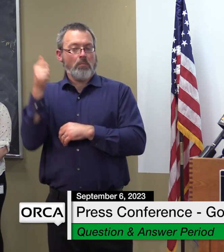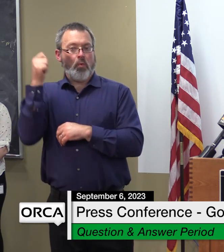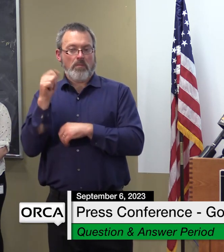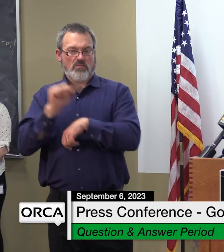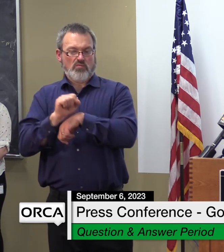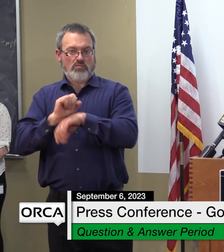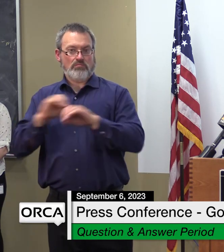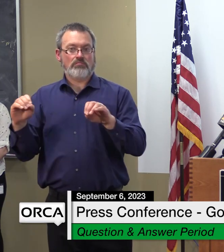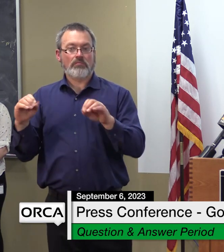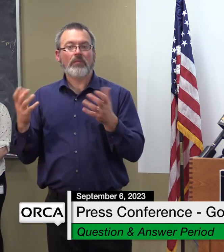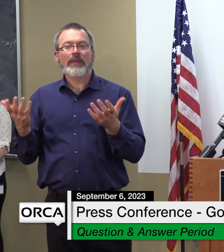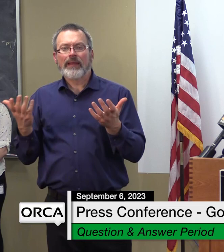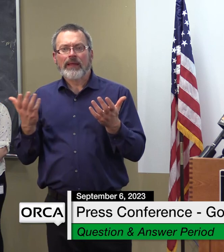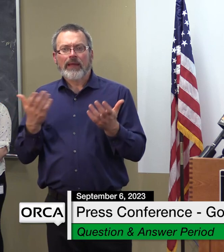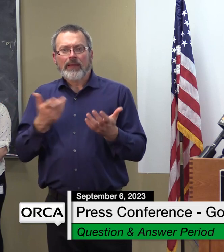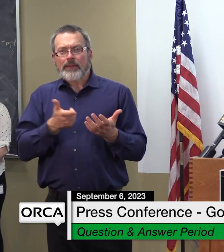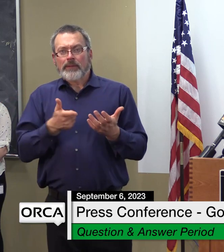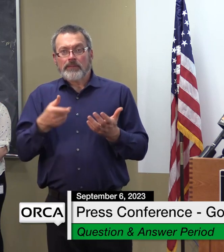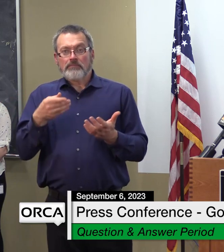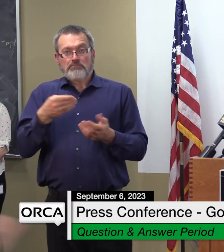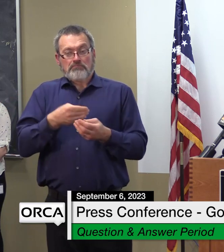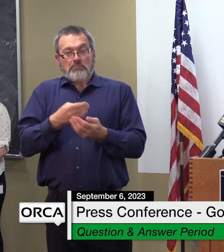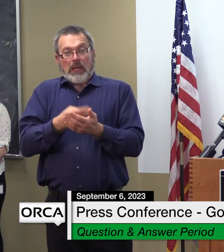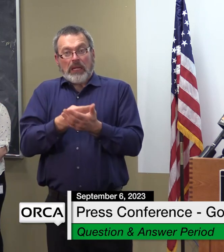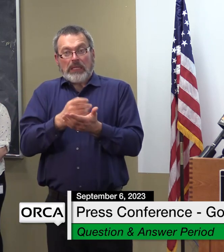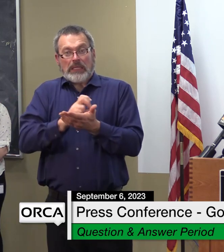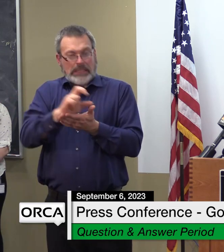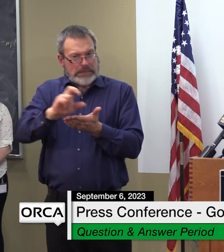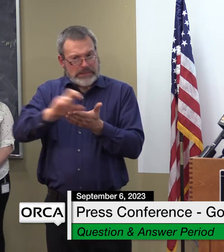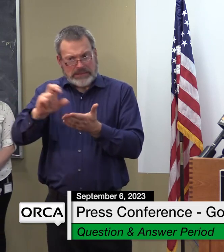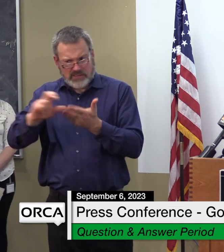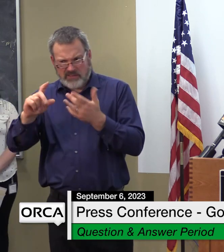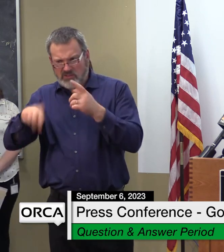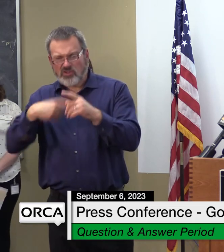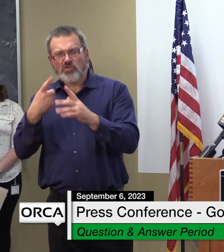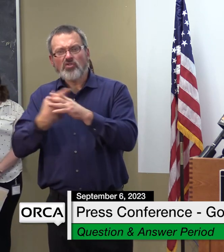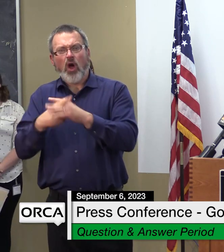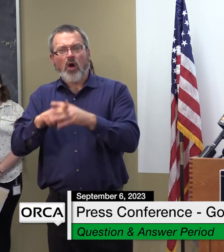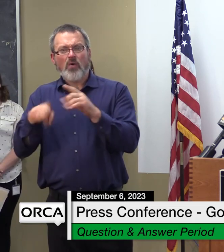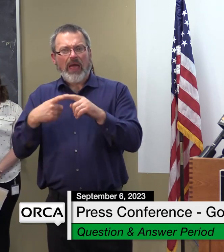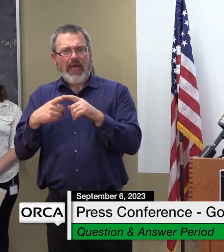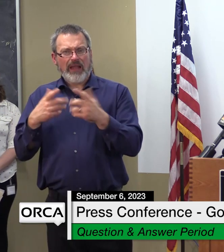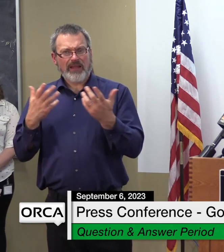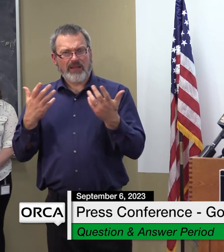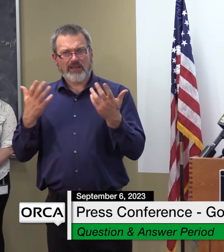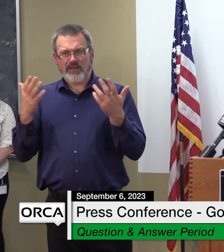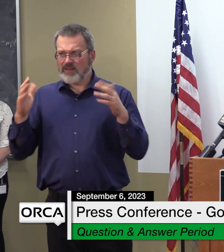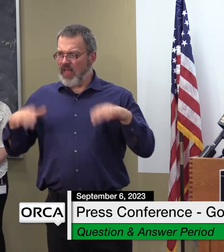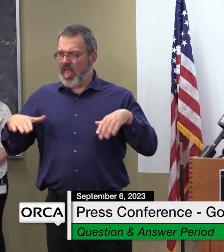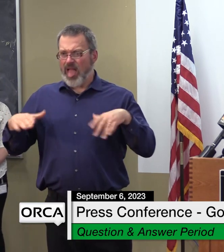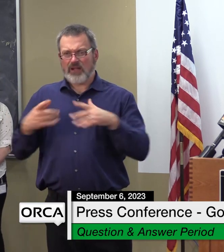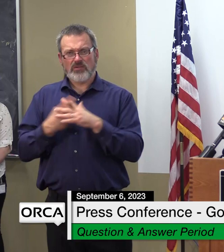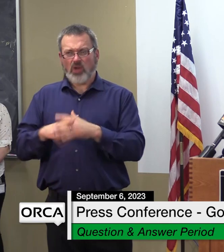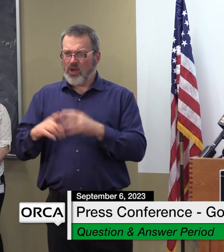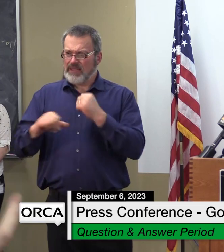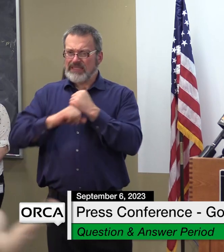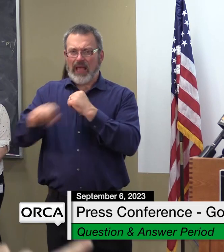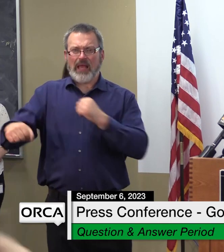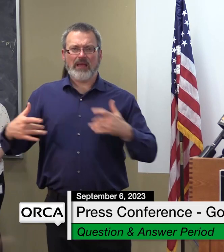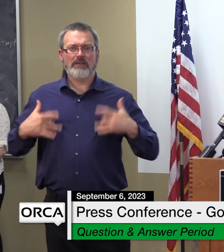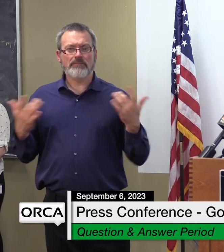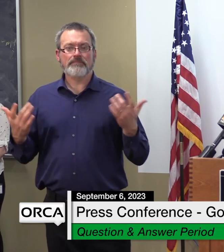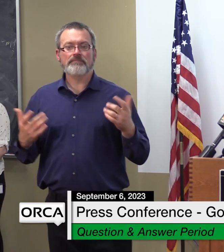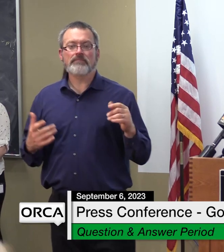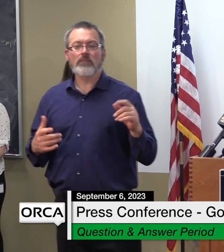payments would have been distributed, and what do you think about the delay in getting them out? Yeah, so again, another source of frustration